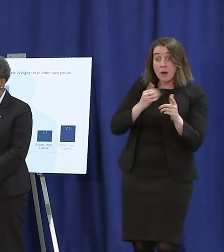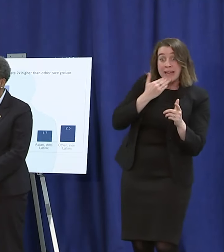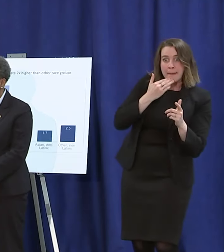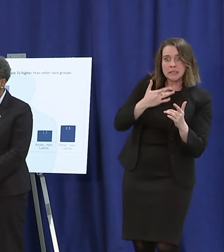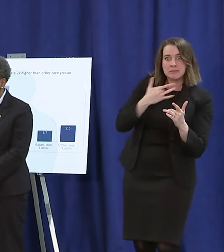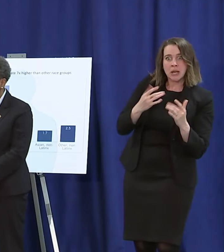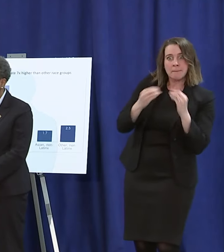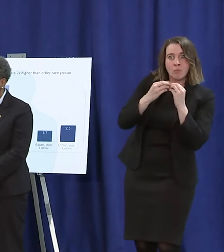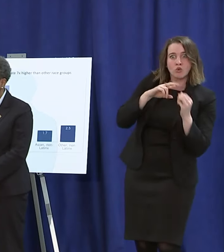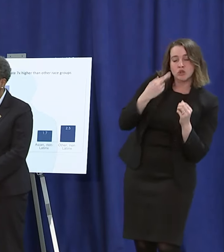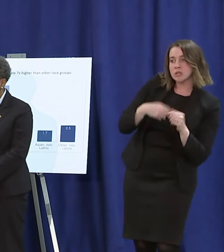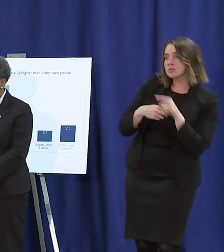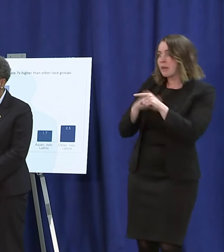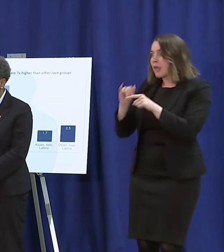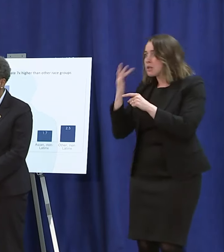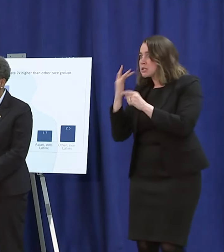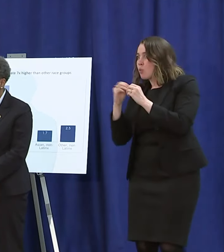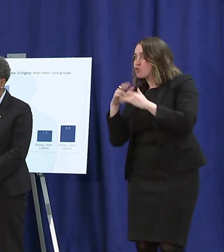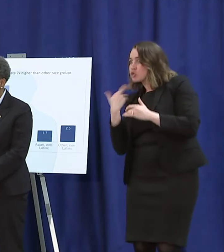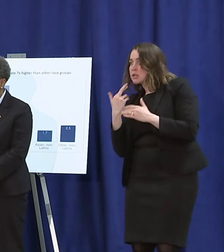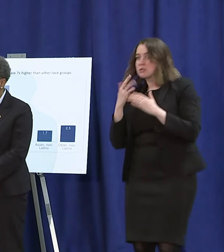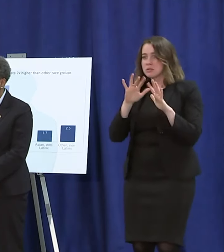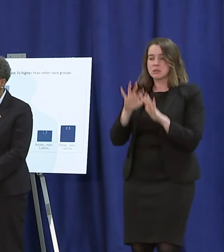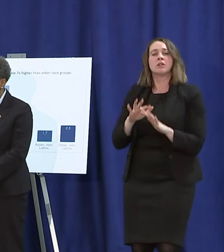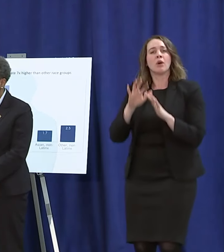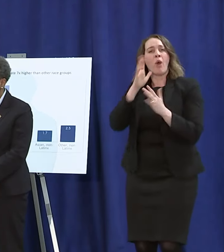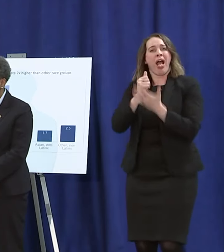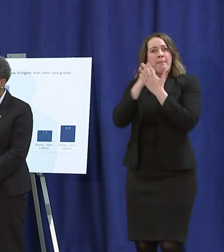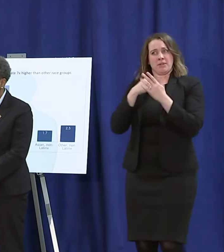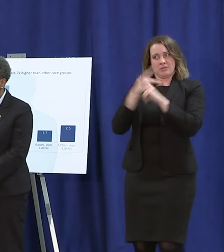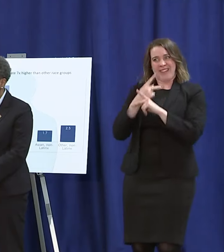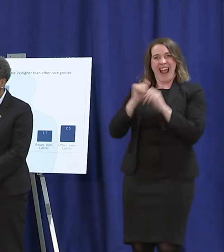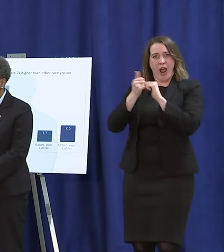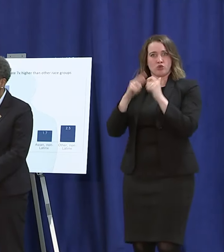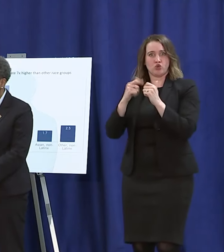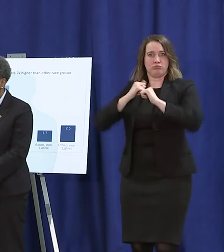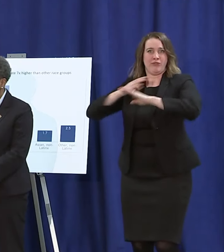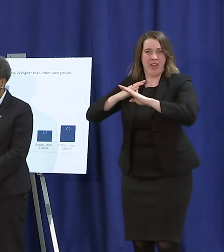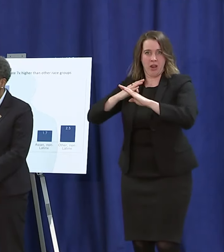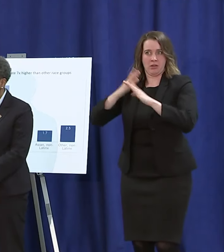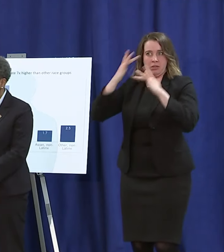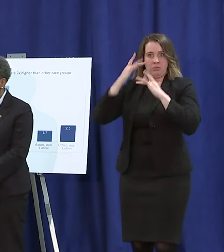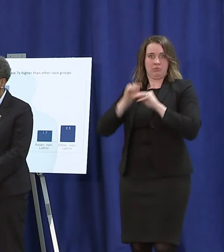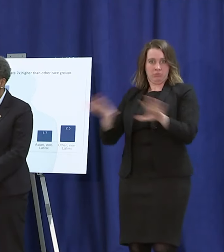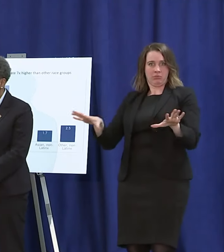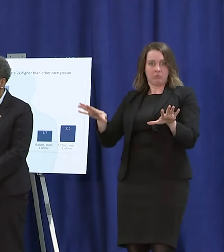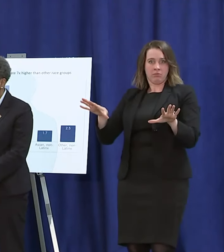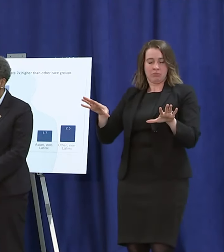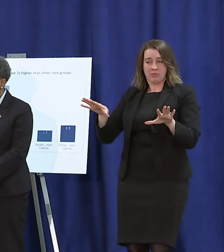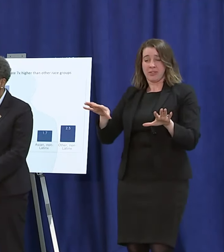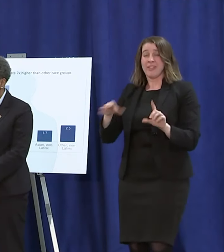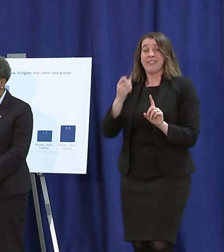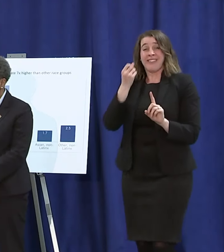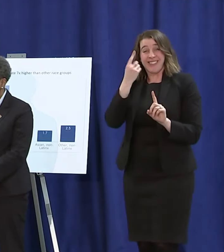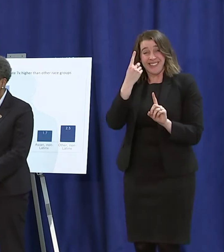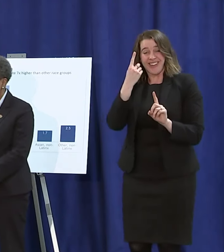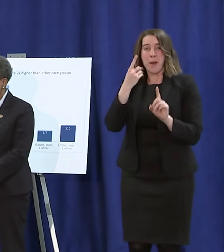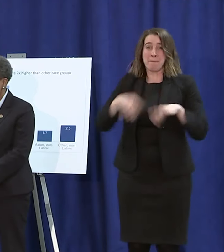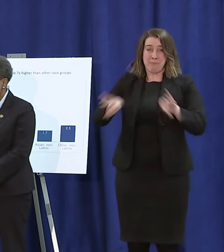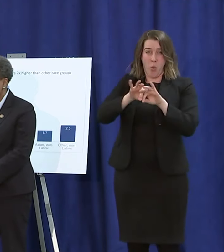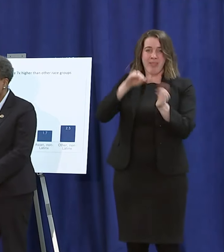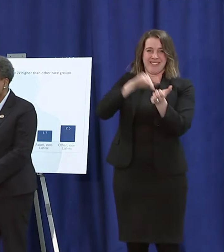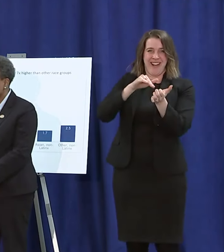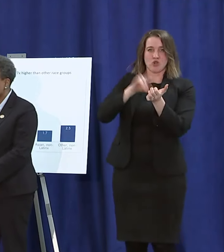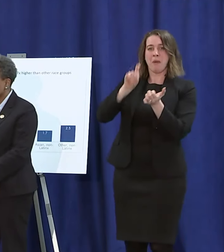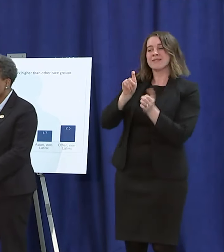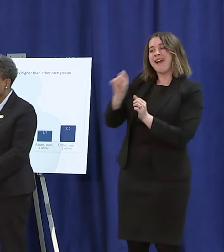specific requirement on for demographics, including that you have to fill it in. It means that people need to ask also. We talked a little